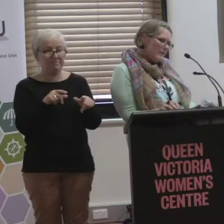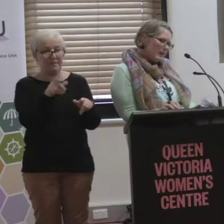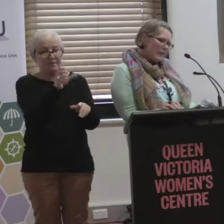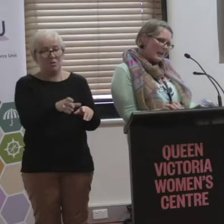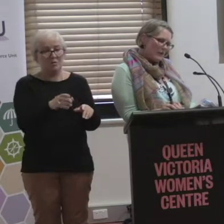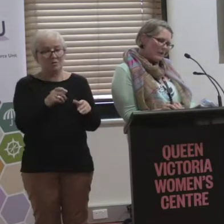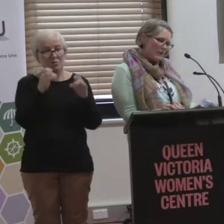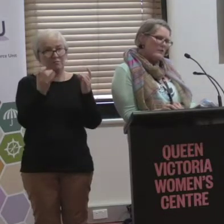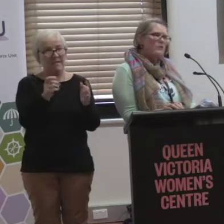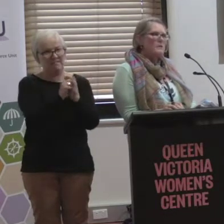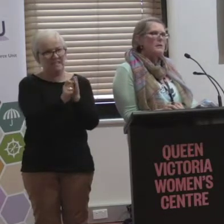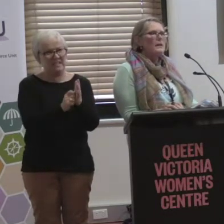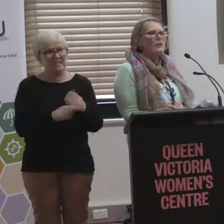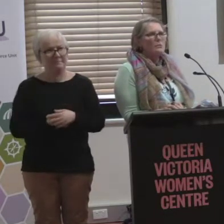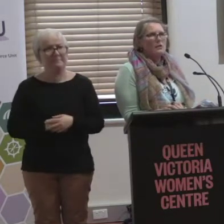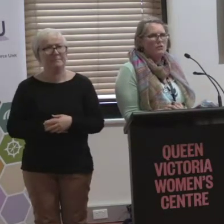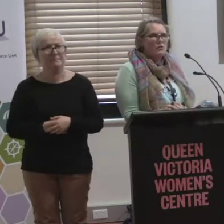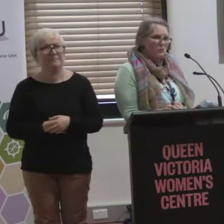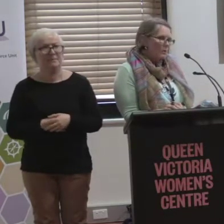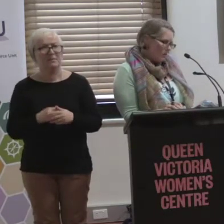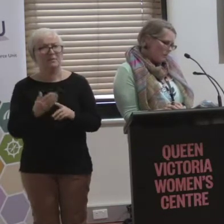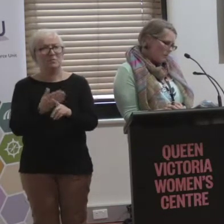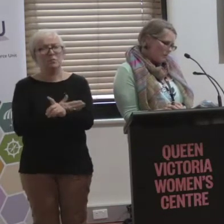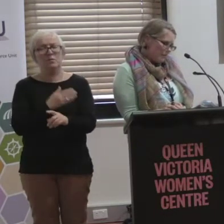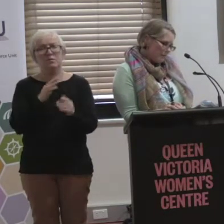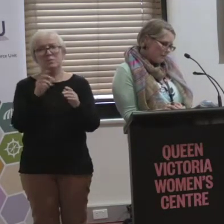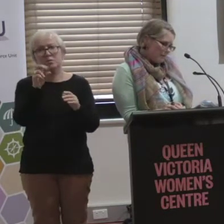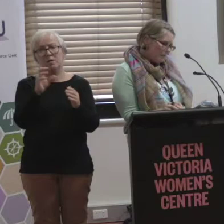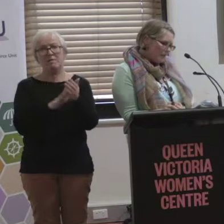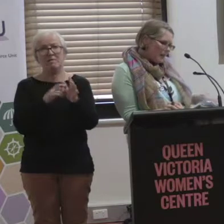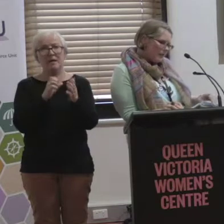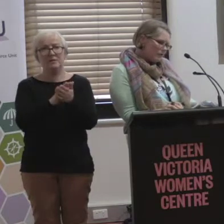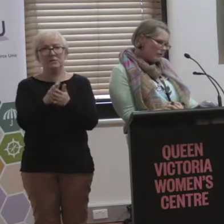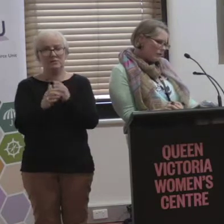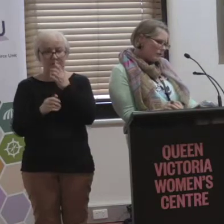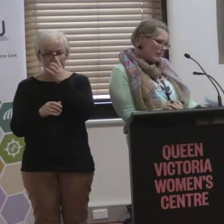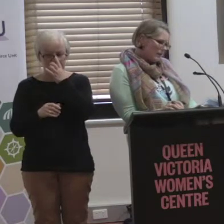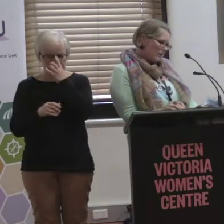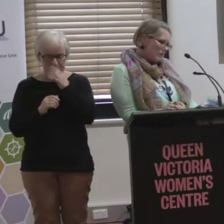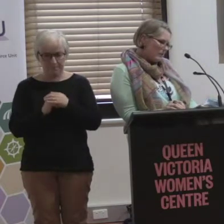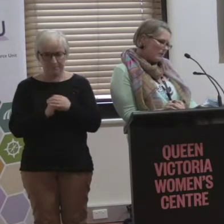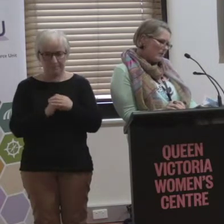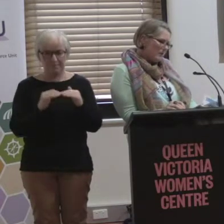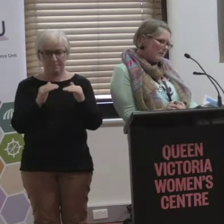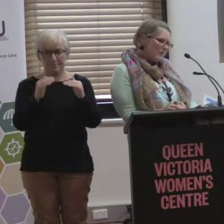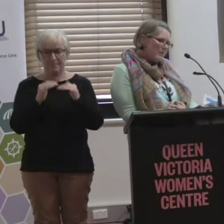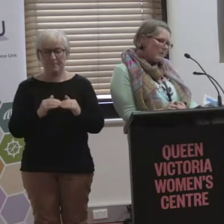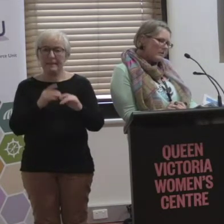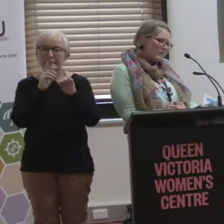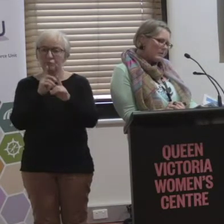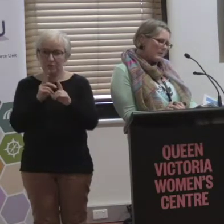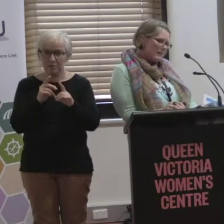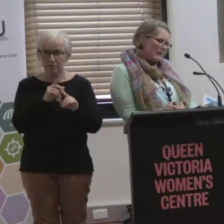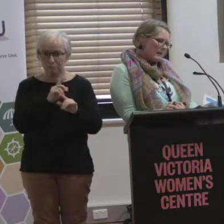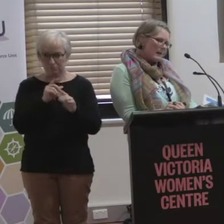So if a patient has refused the treatment, then the health practitioner wouldn't proceed. An instructional directive in emergency treatment. If